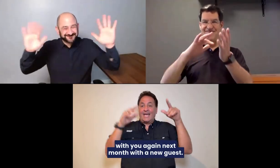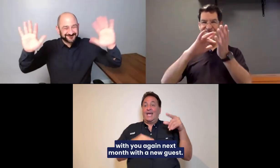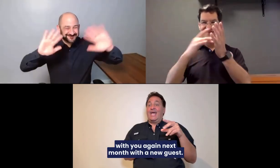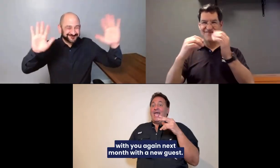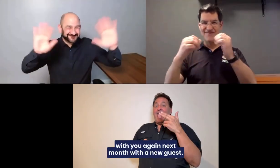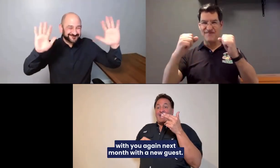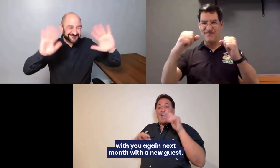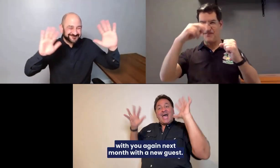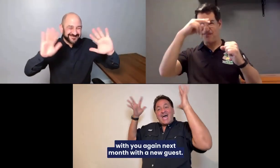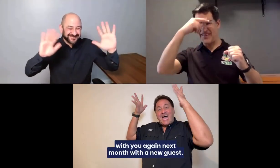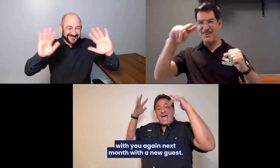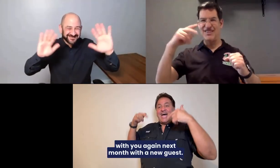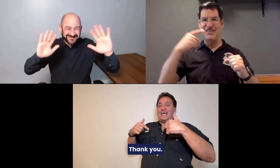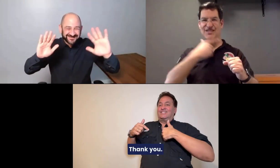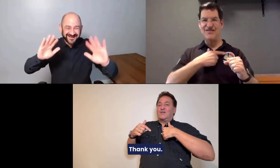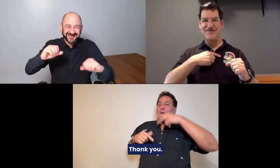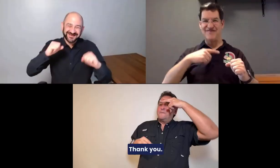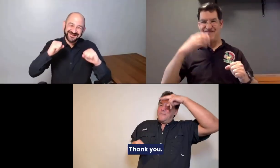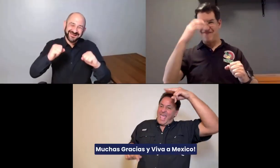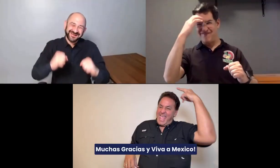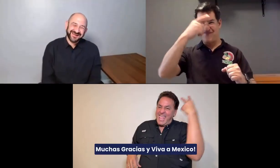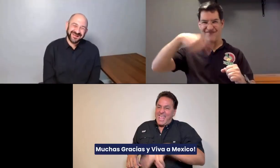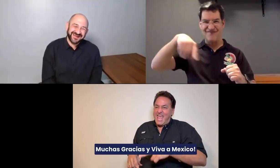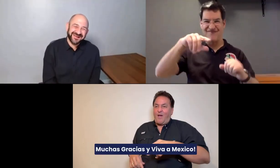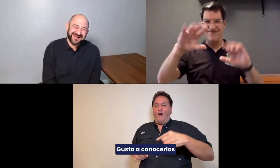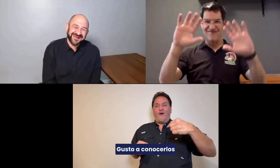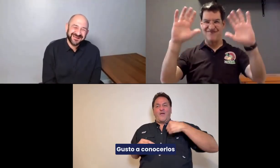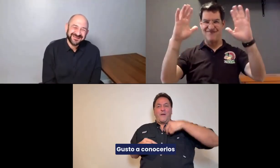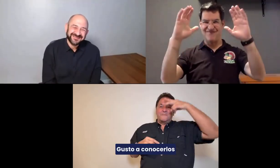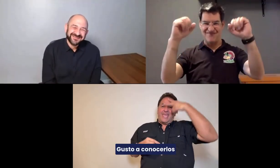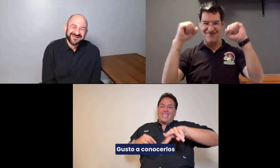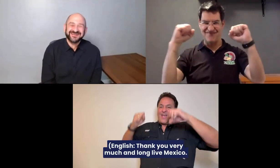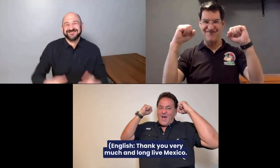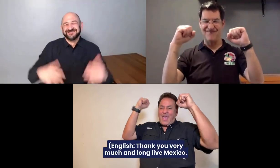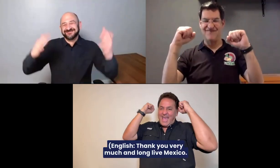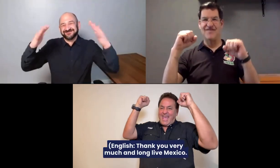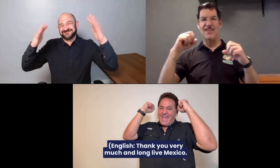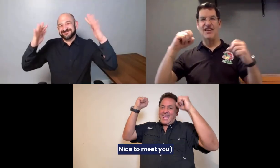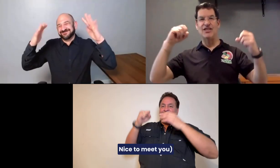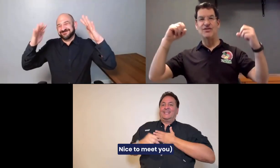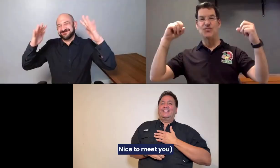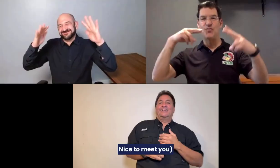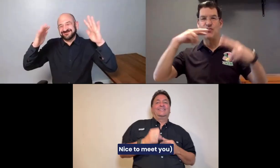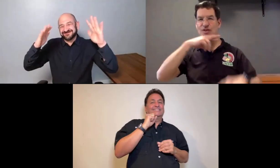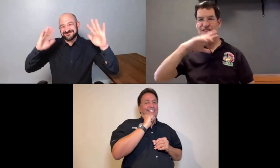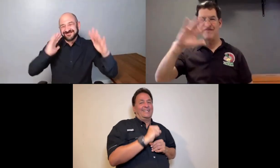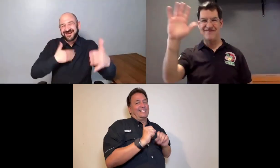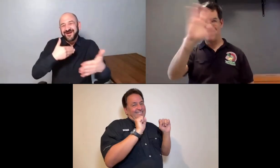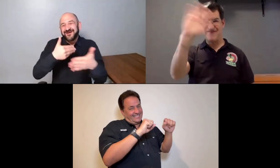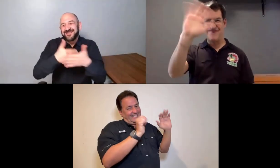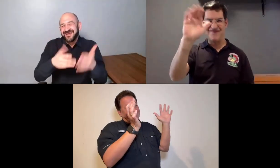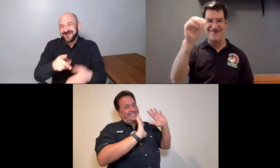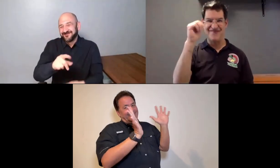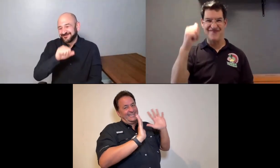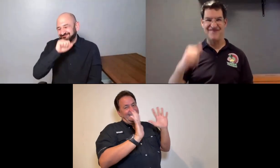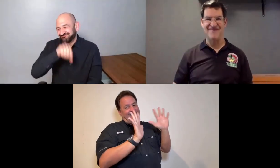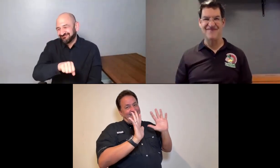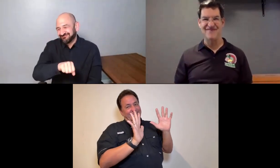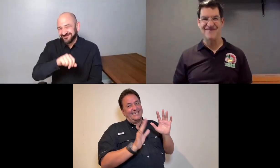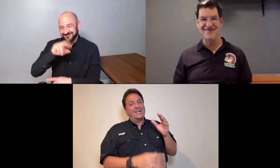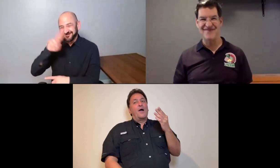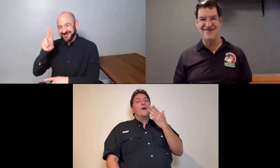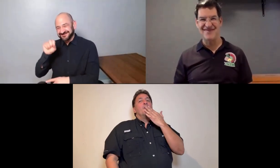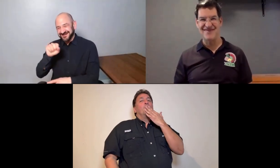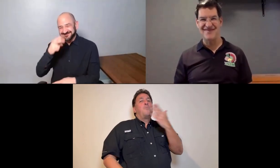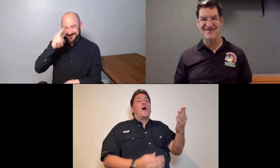being with you again next month with a new guest. Thank you. Muchas gracias y viva México. Gusto de conocerlos.